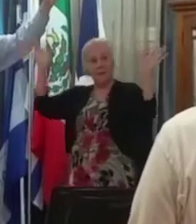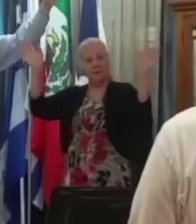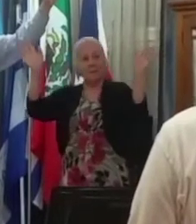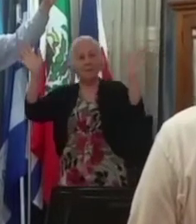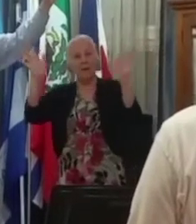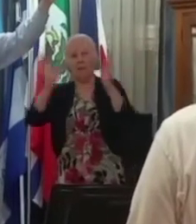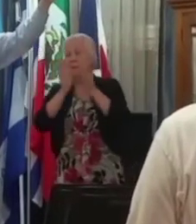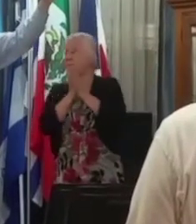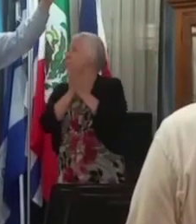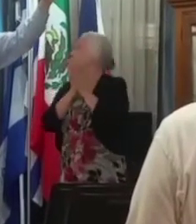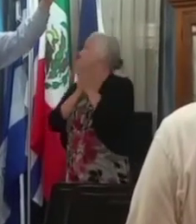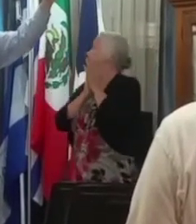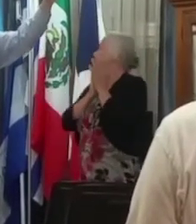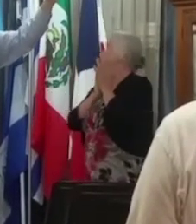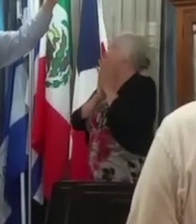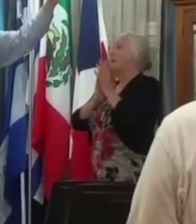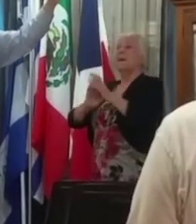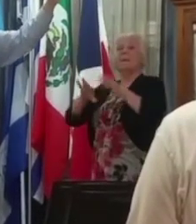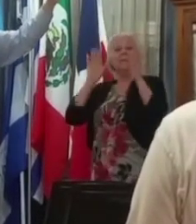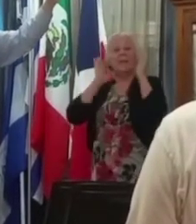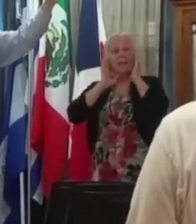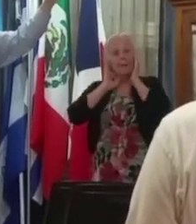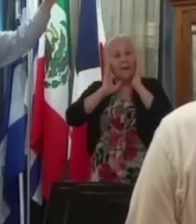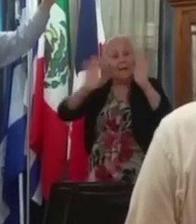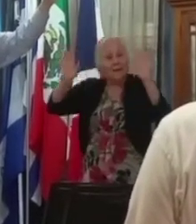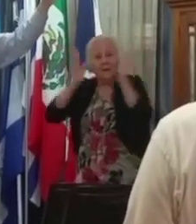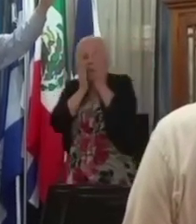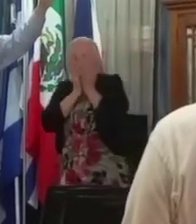enseguida que levanté mi mano, guess what I heard on the sound